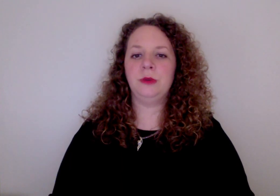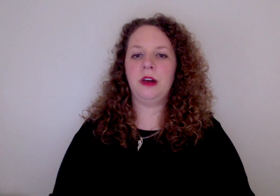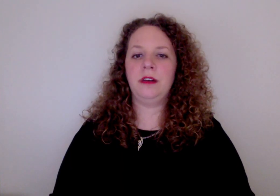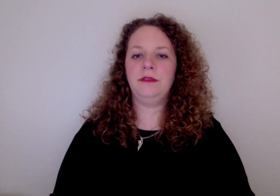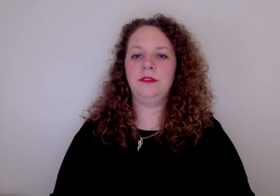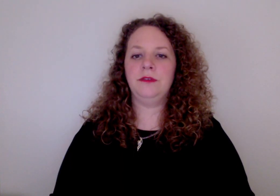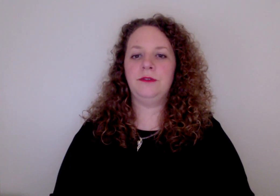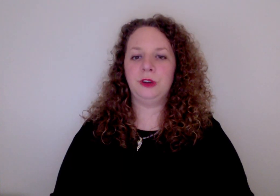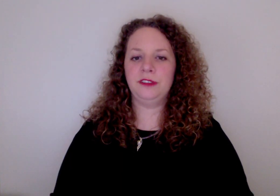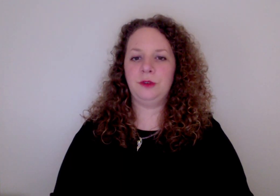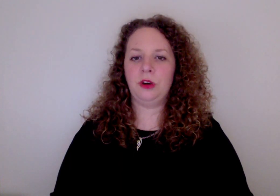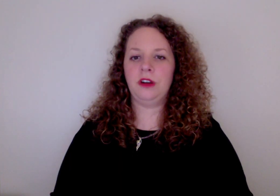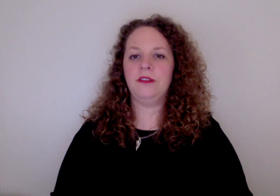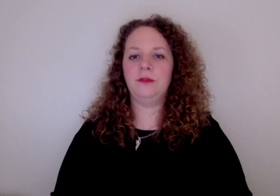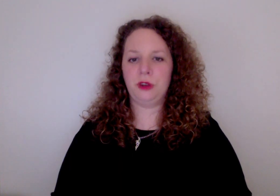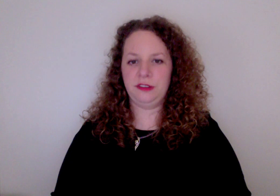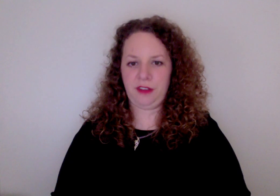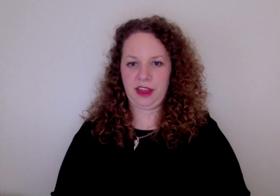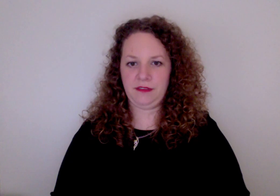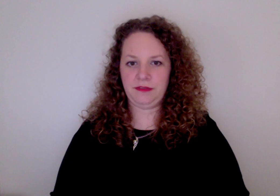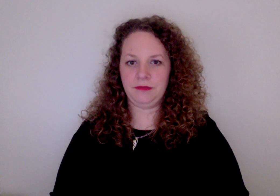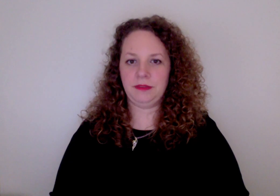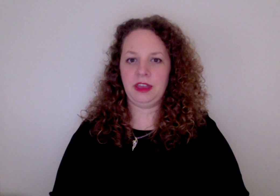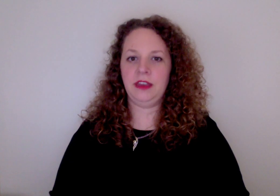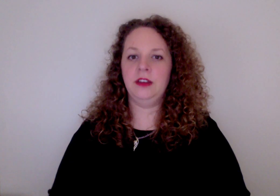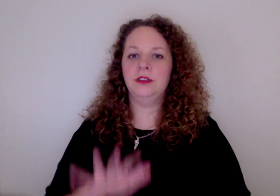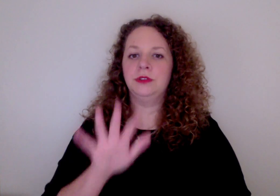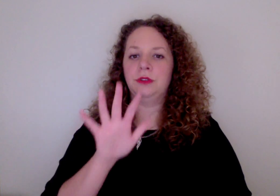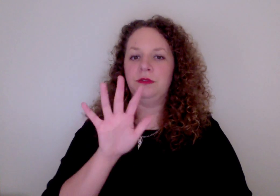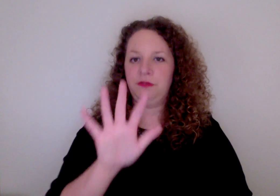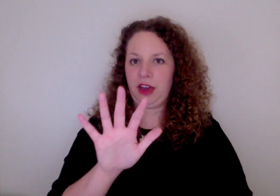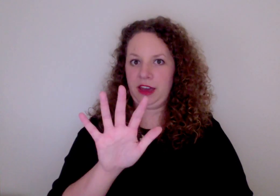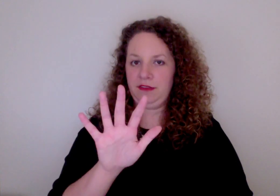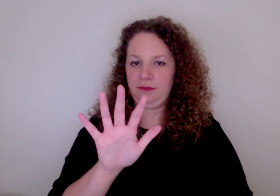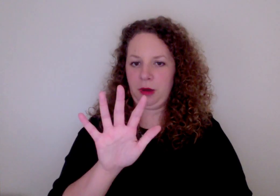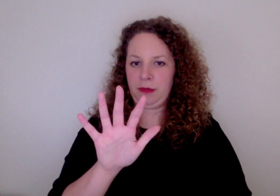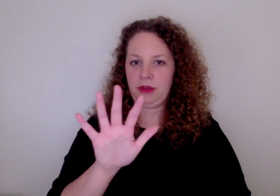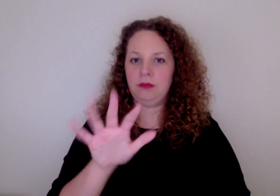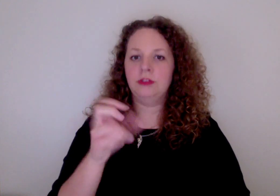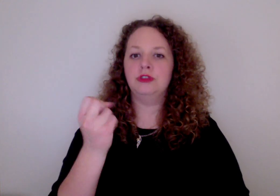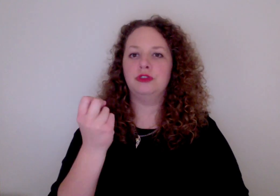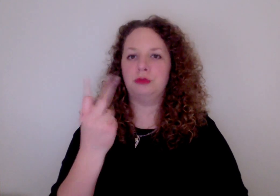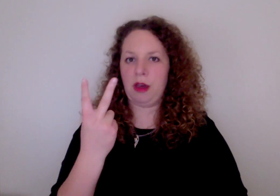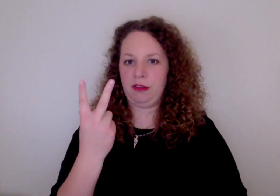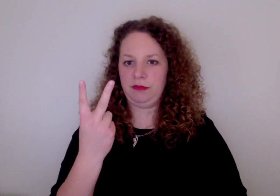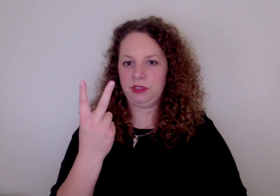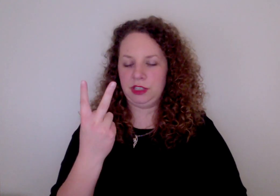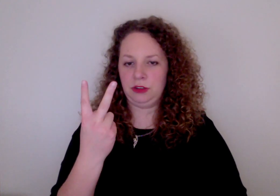512, 44, 45. Okay, so 5, palm out, 12, single